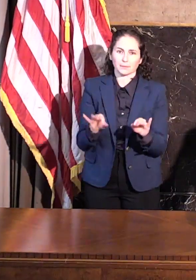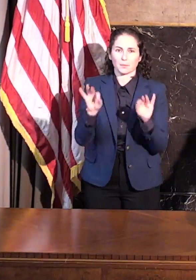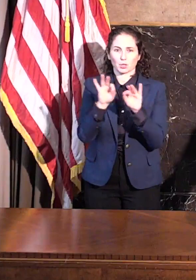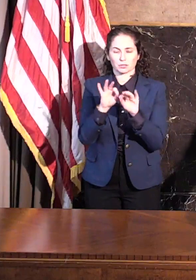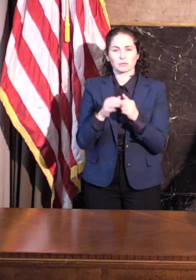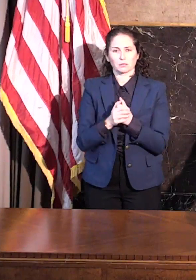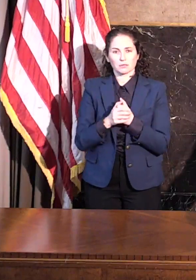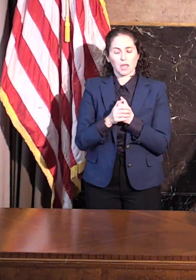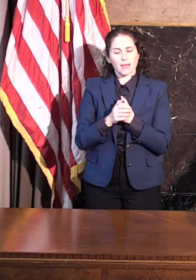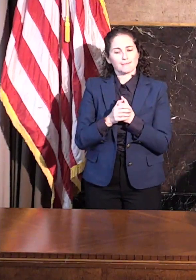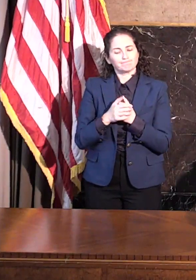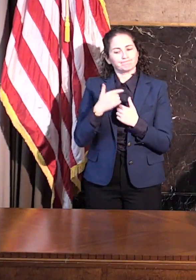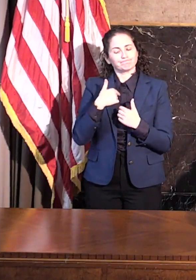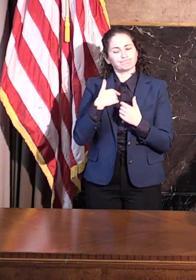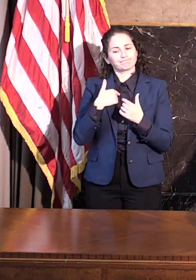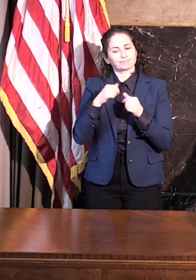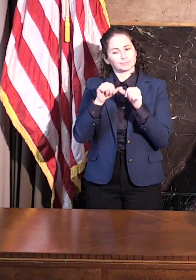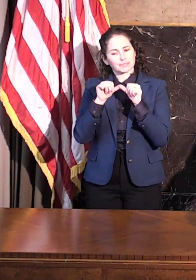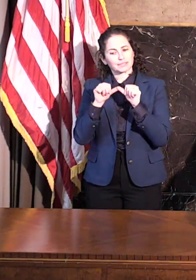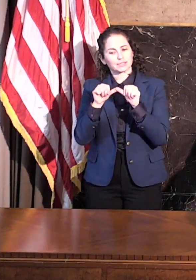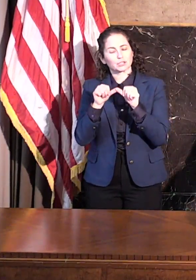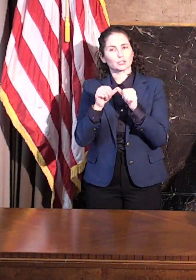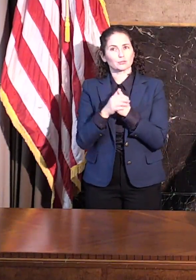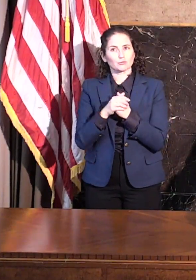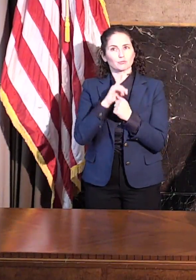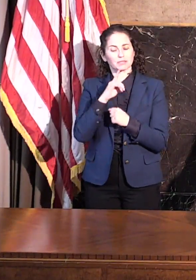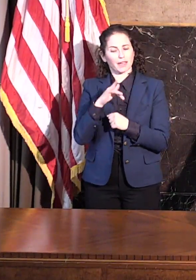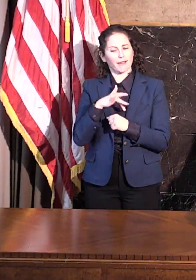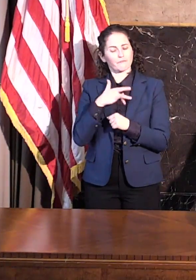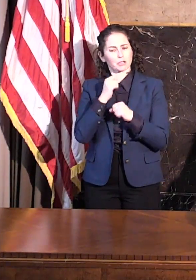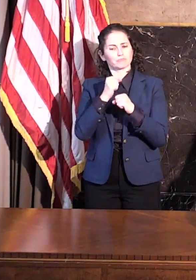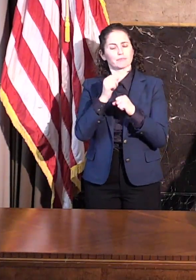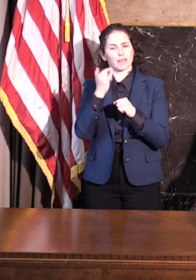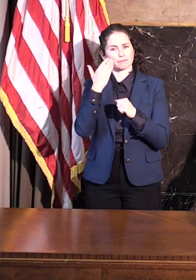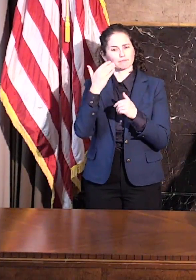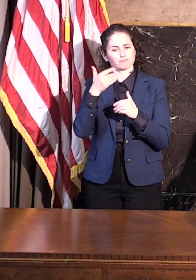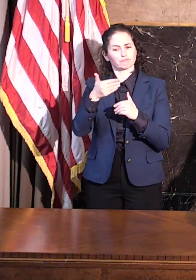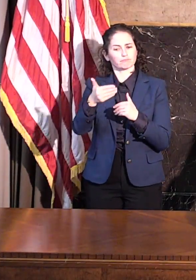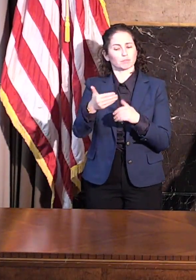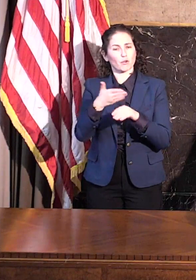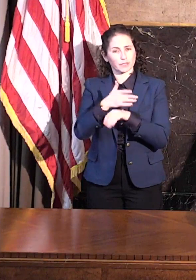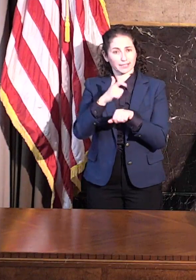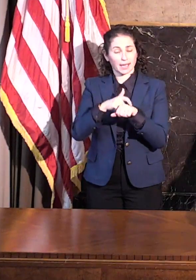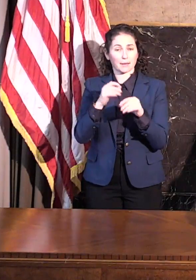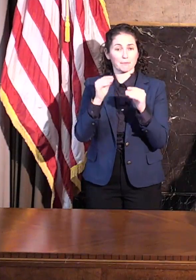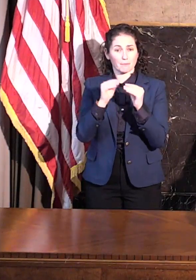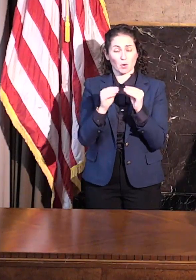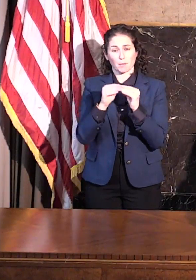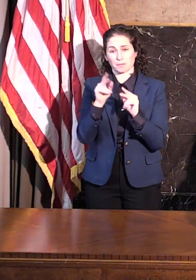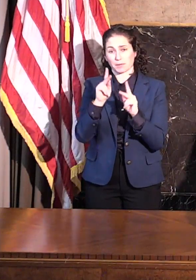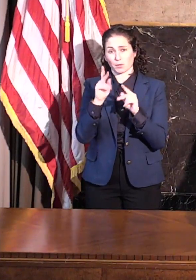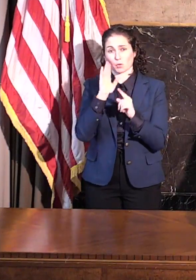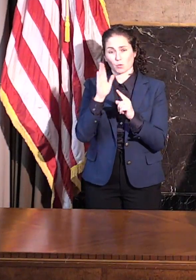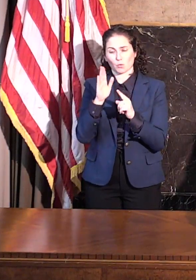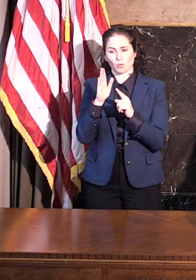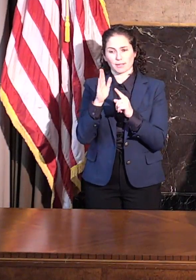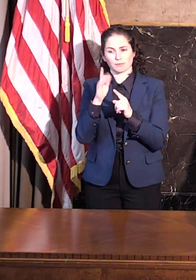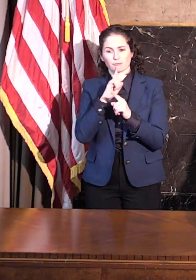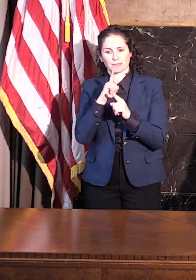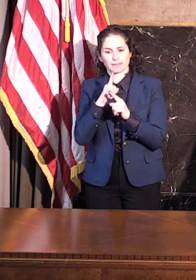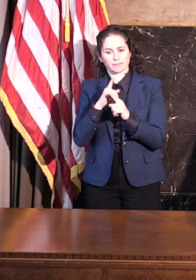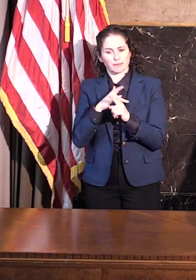to the nursing home staff numbers, and again, those are really low. I guess I'm wondering, which kind of communities are you seeing the most hesitancy